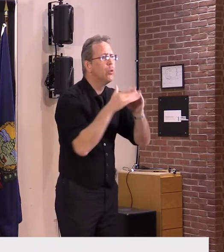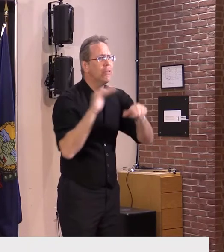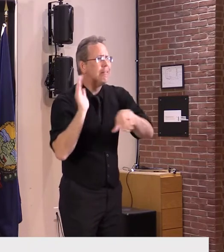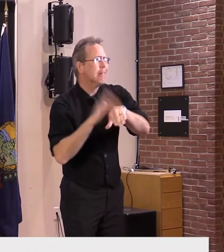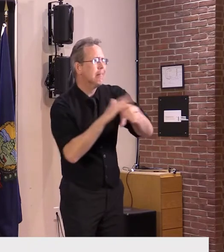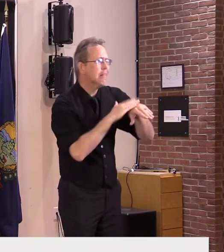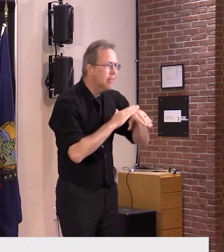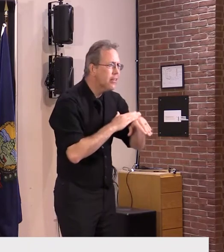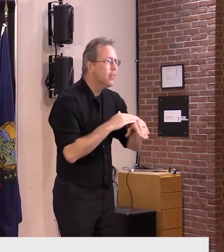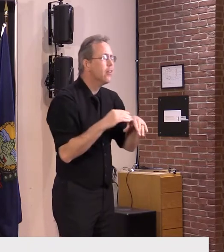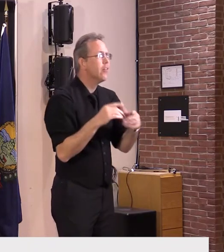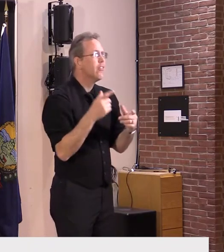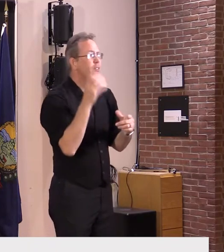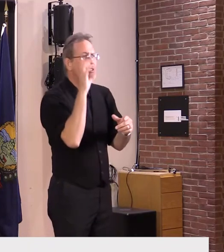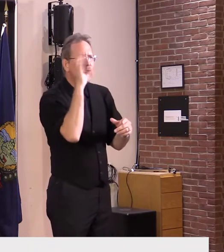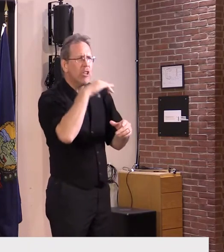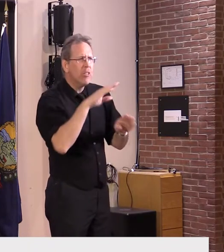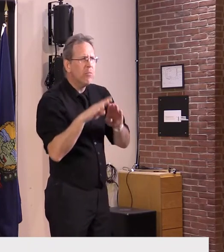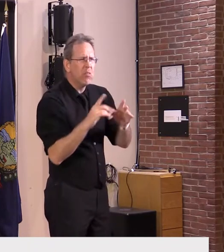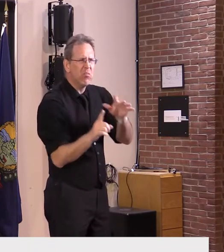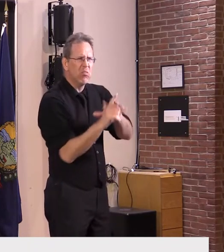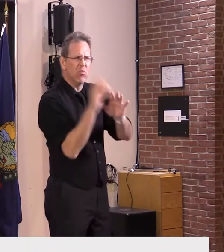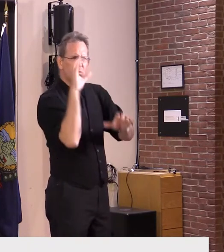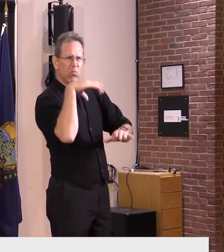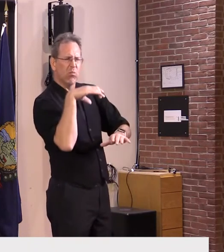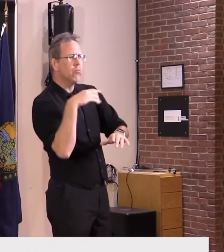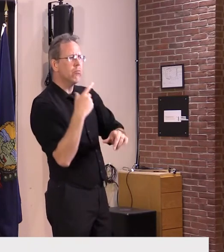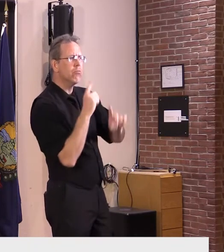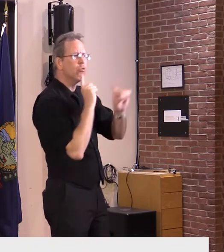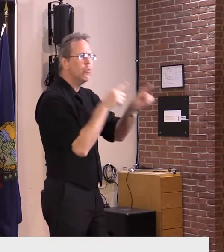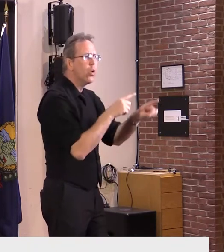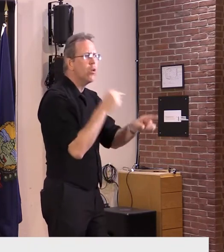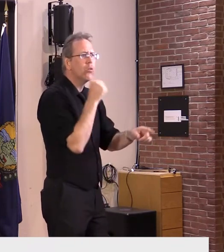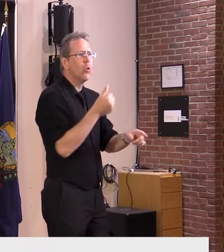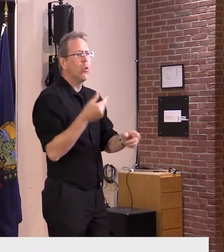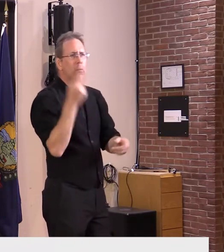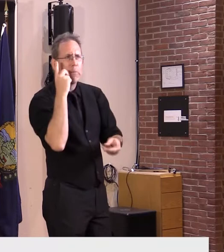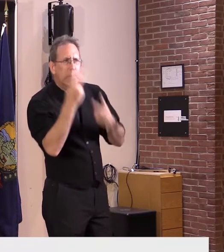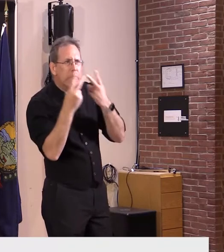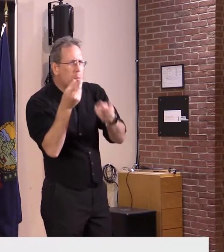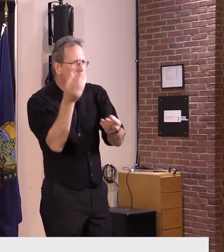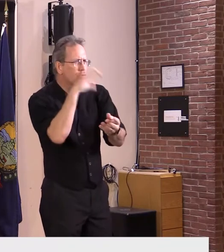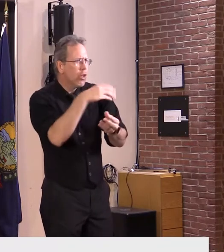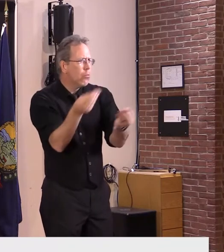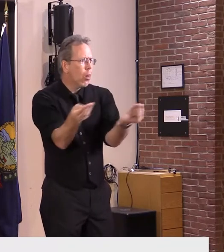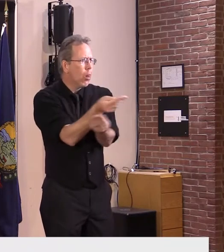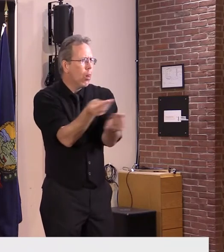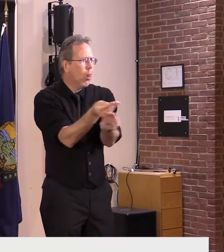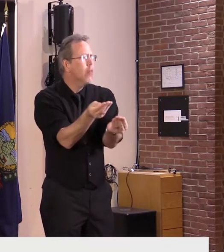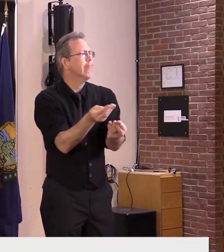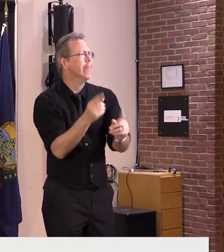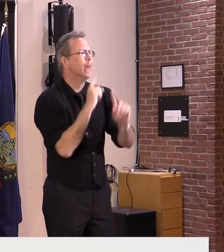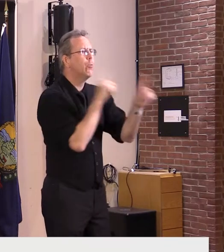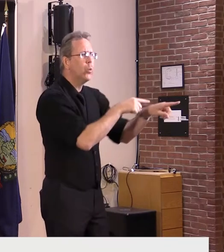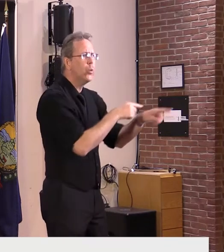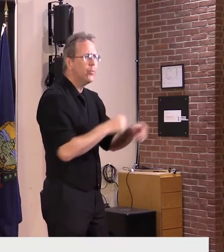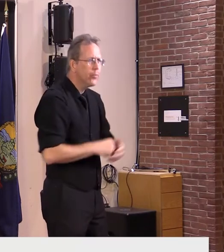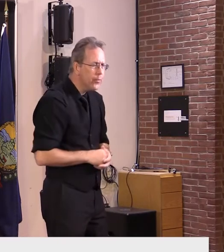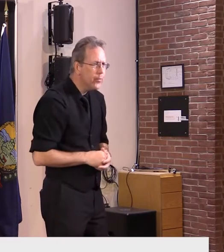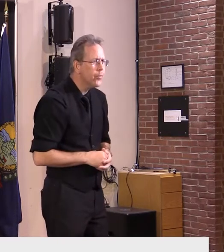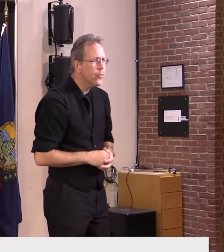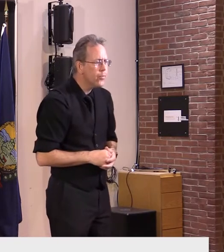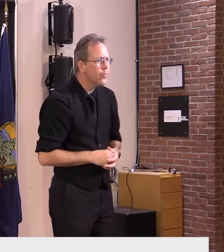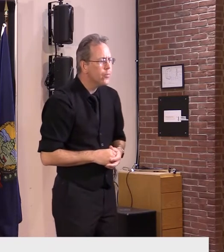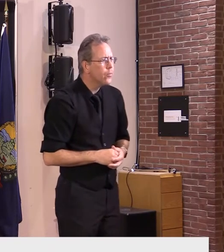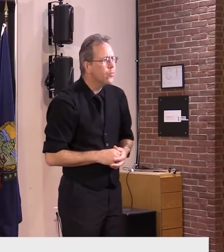behavior, street level drug dealing, houses where there are a significant amount of short duration foot traffic, things of